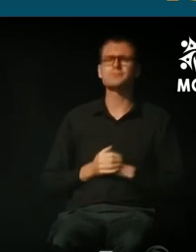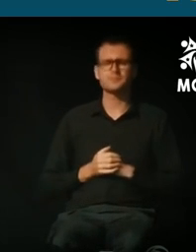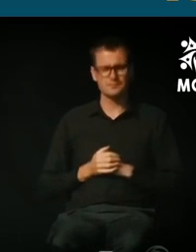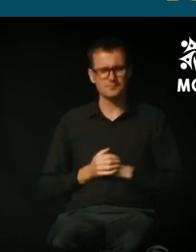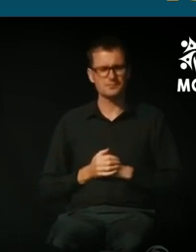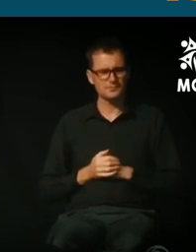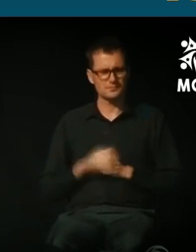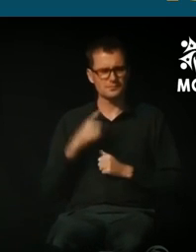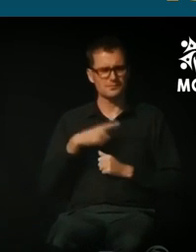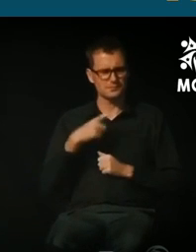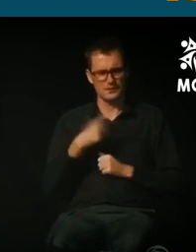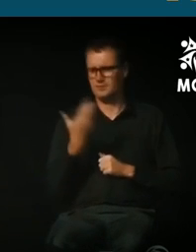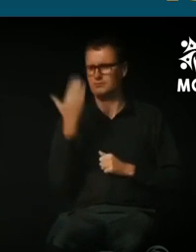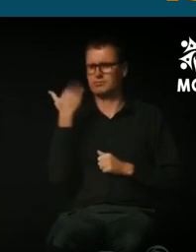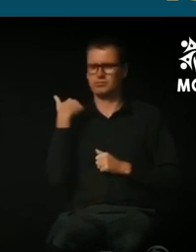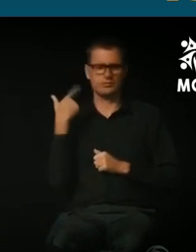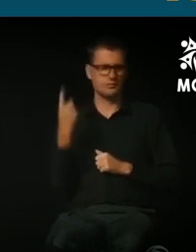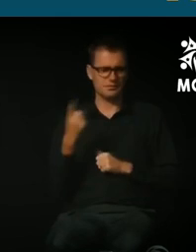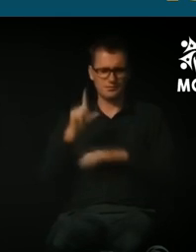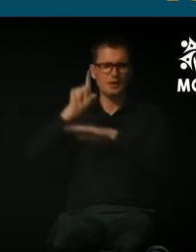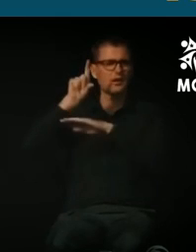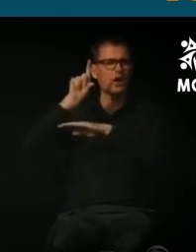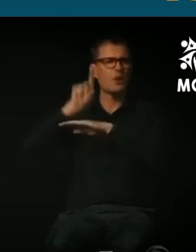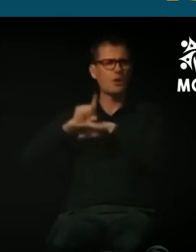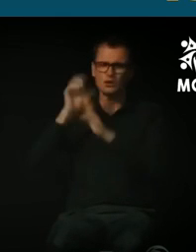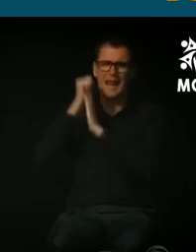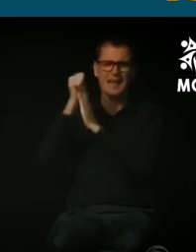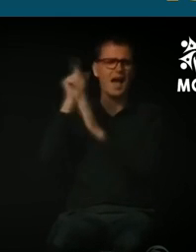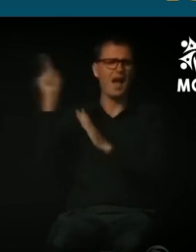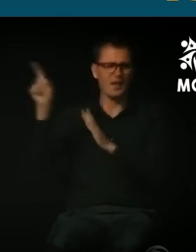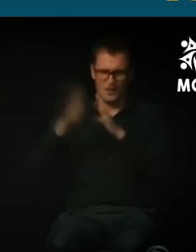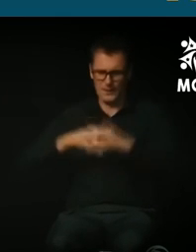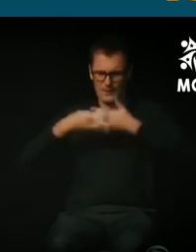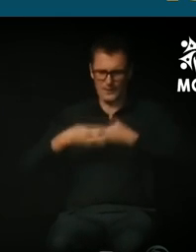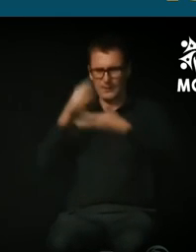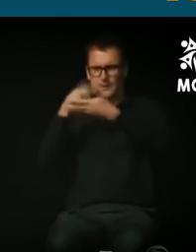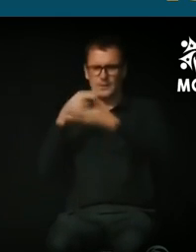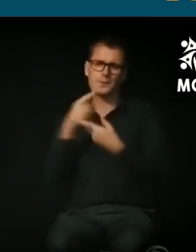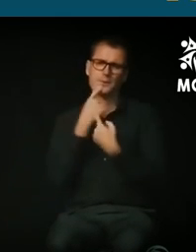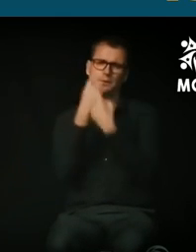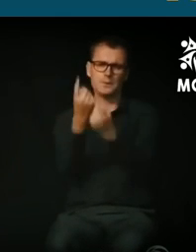our brother Imam has recited the verse from the Holy Quran. It says,